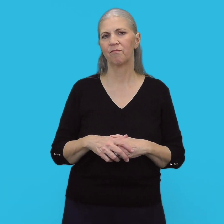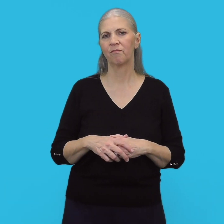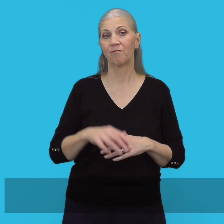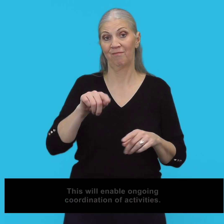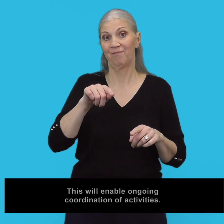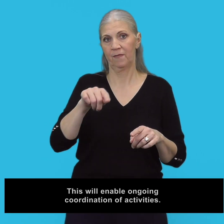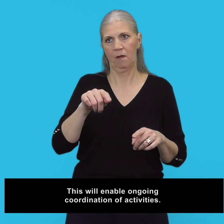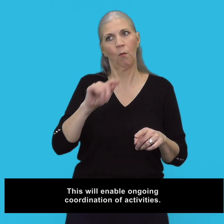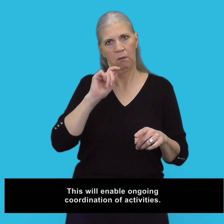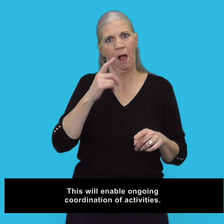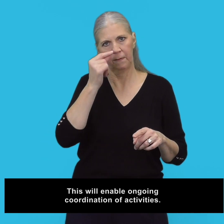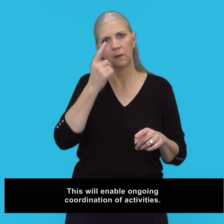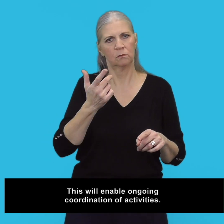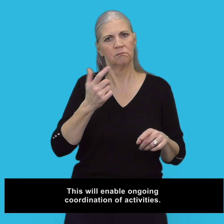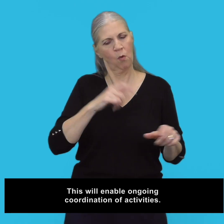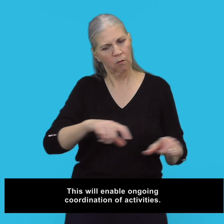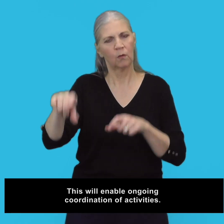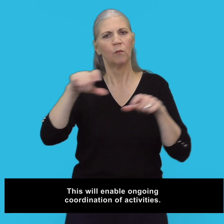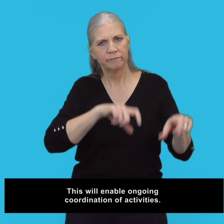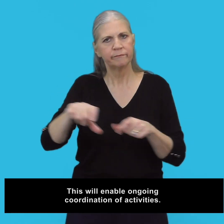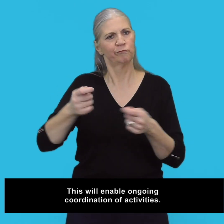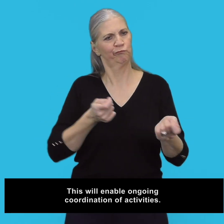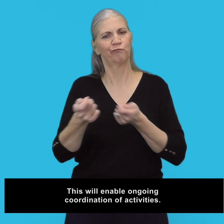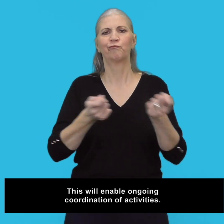This will enable ongoing coordination of activities.